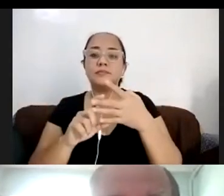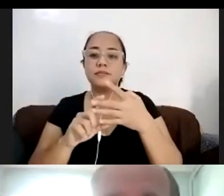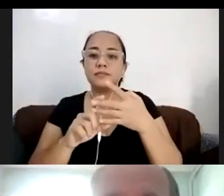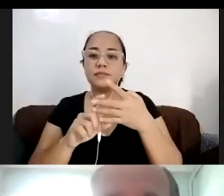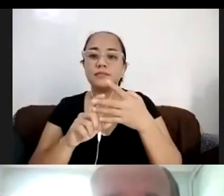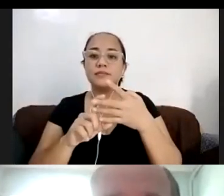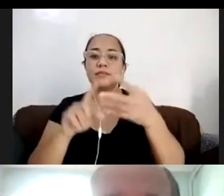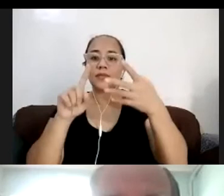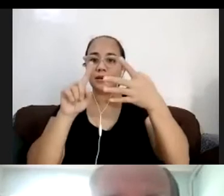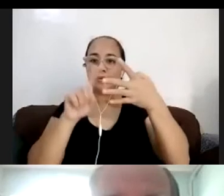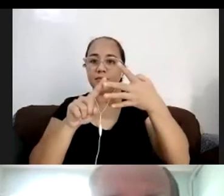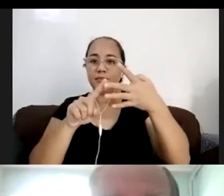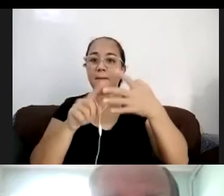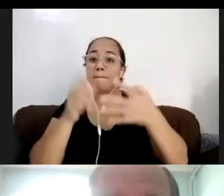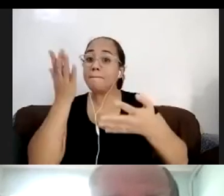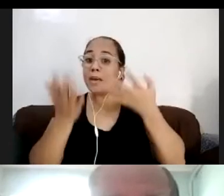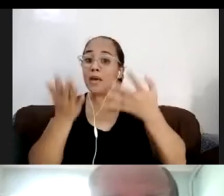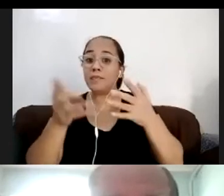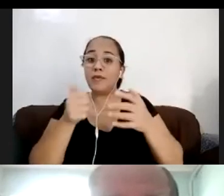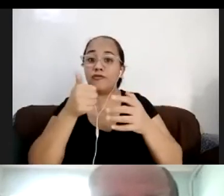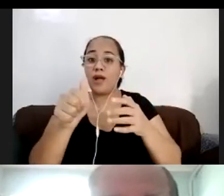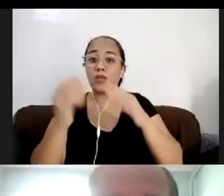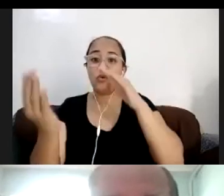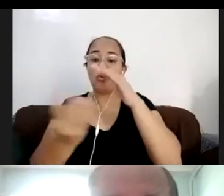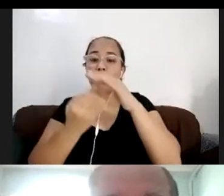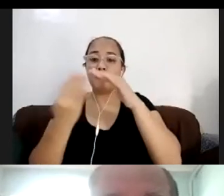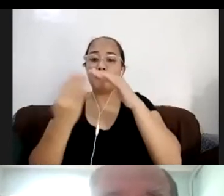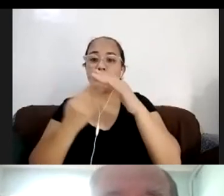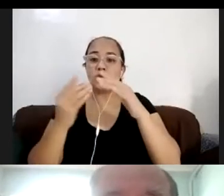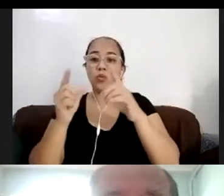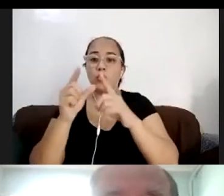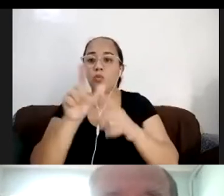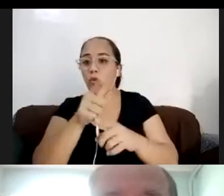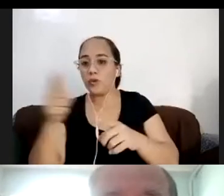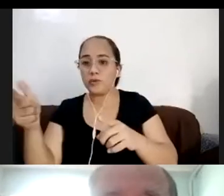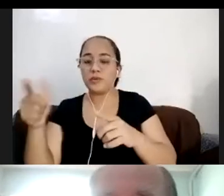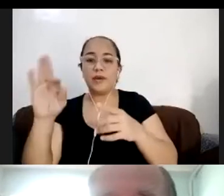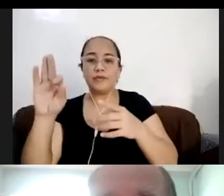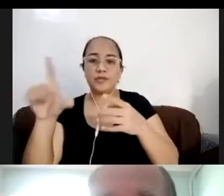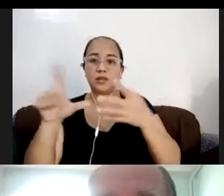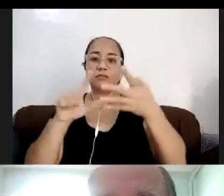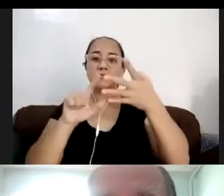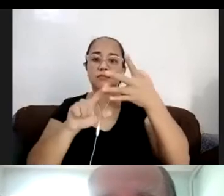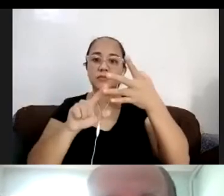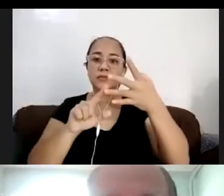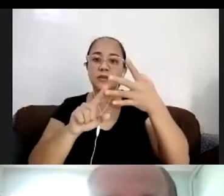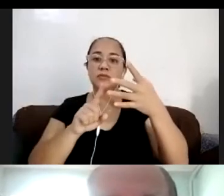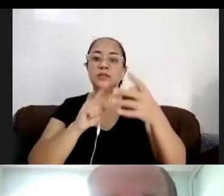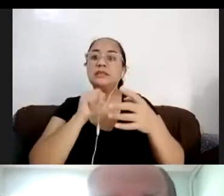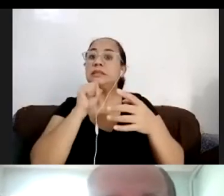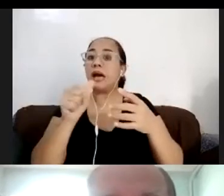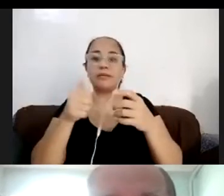B probably follows basic word order in FSL. C definitely does not follow.